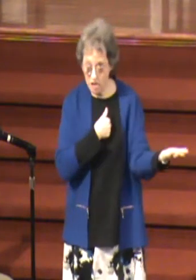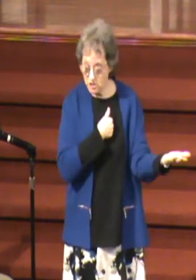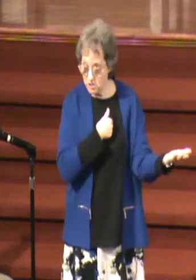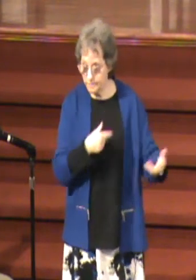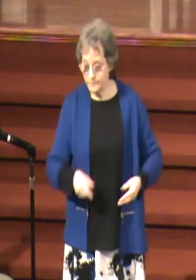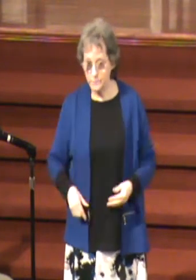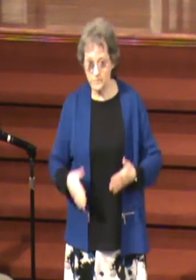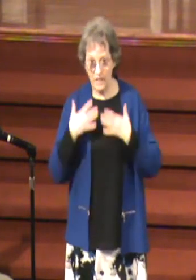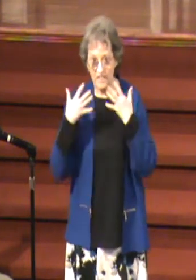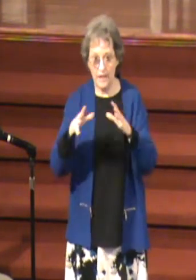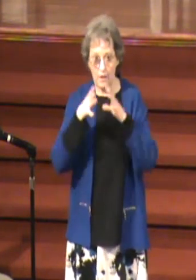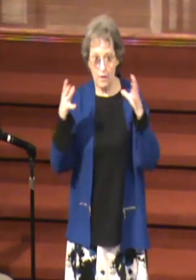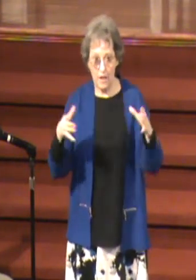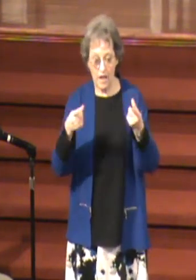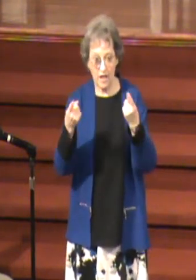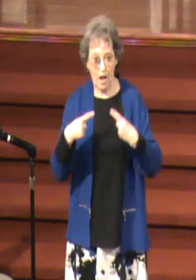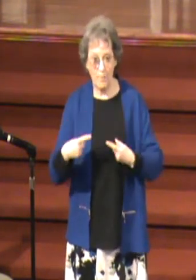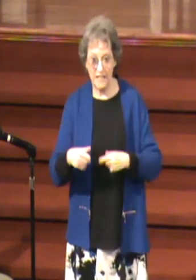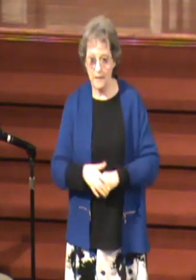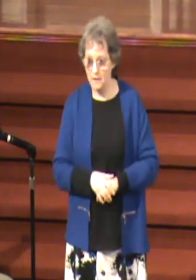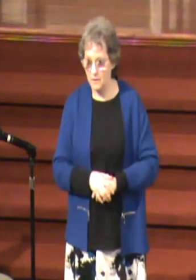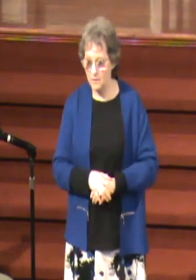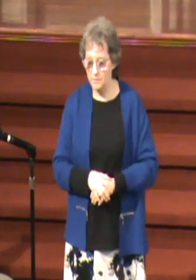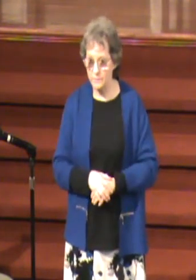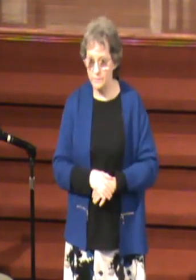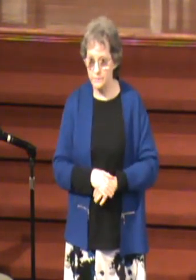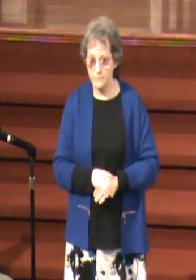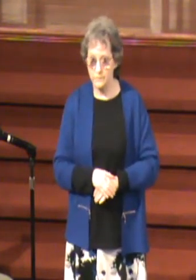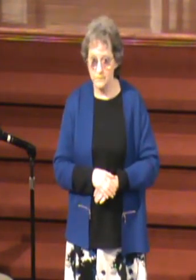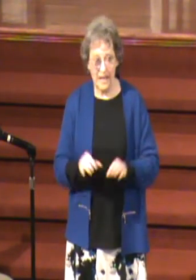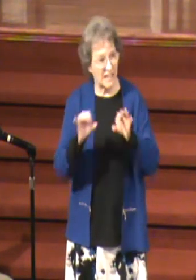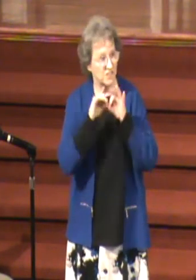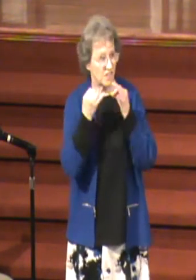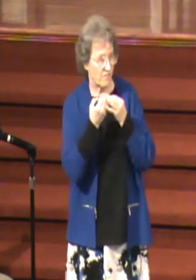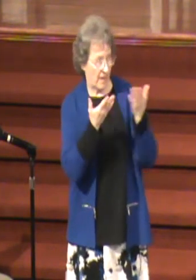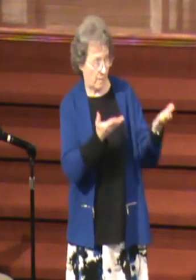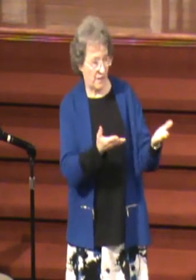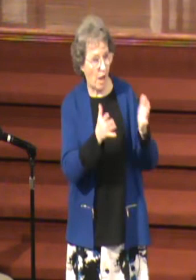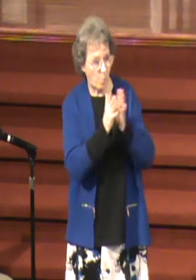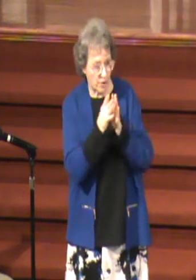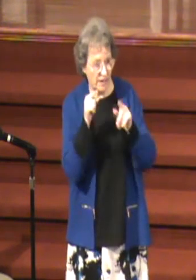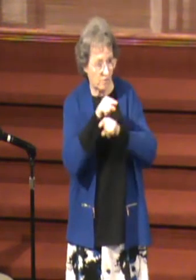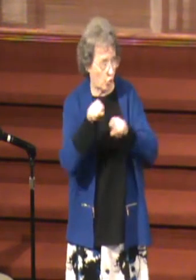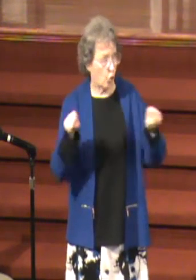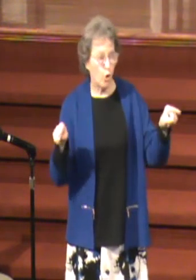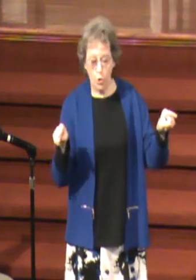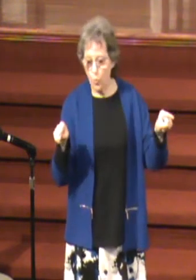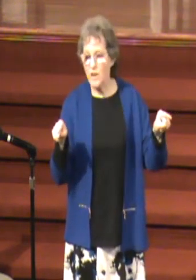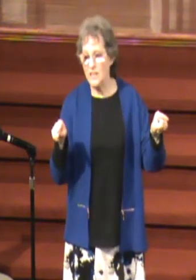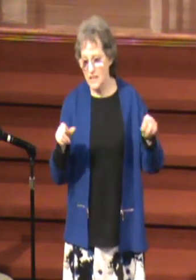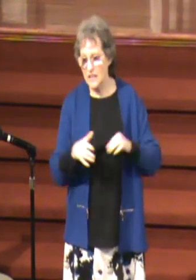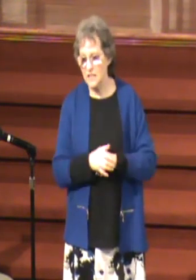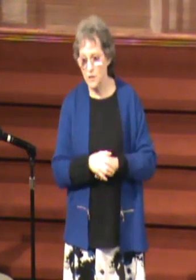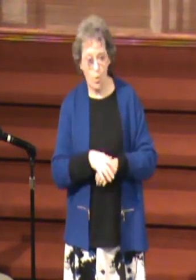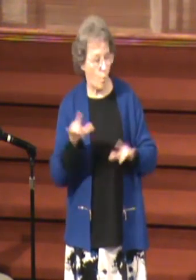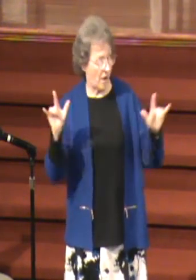Thank you so much for coming today. And to the family, we're praying for you. We love you.